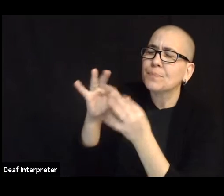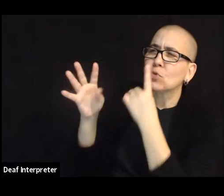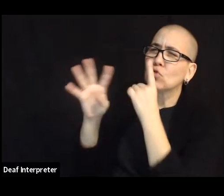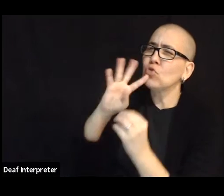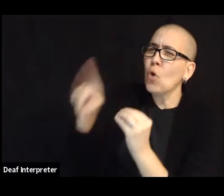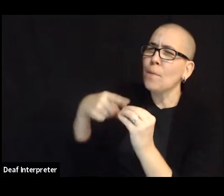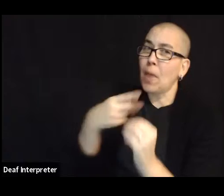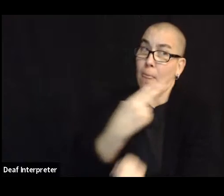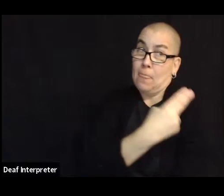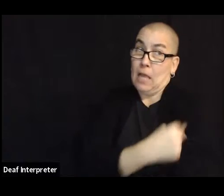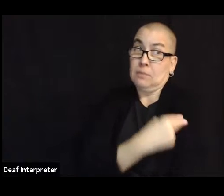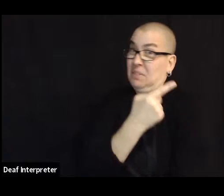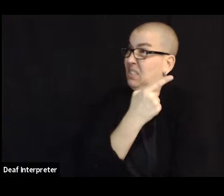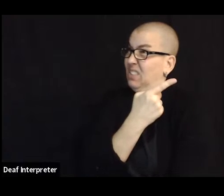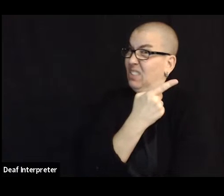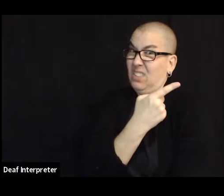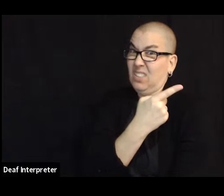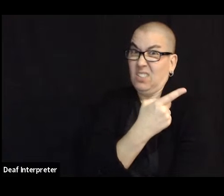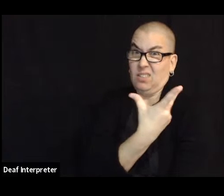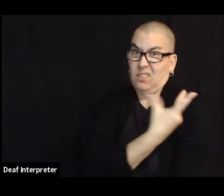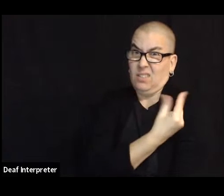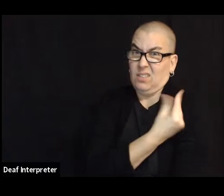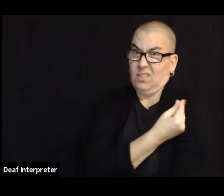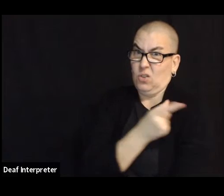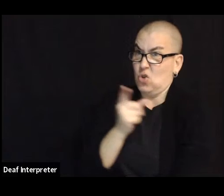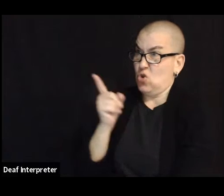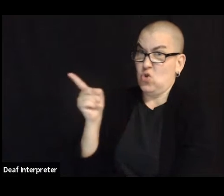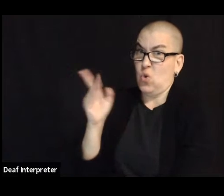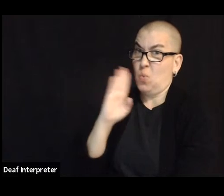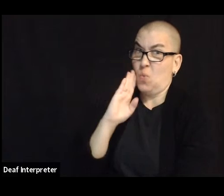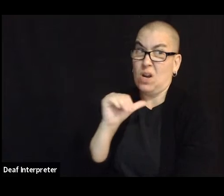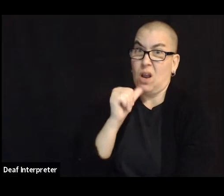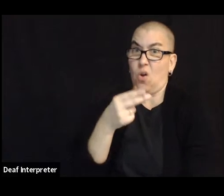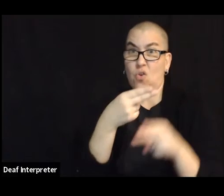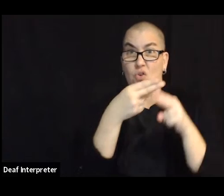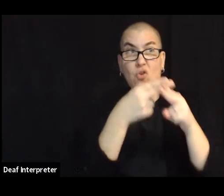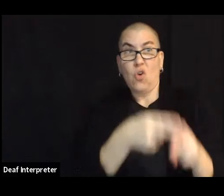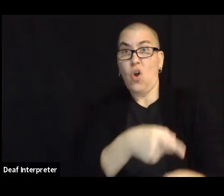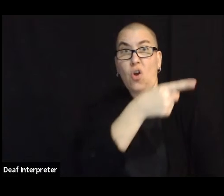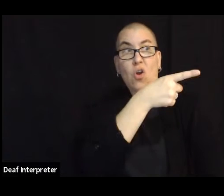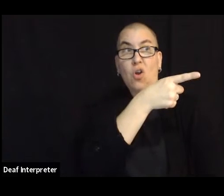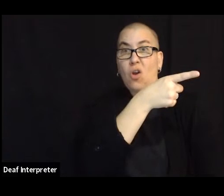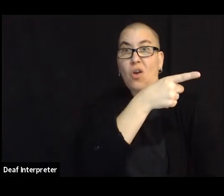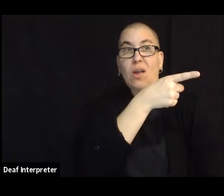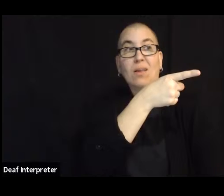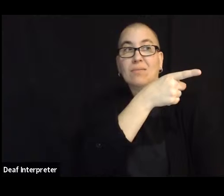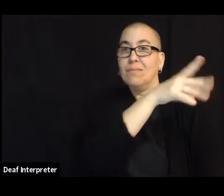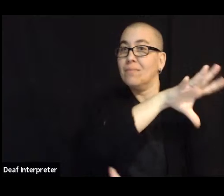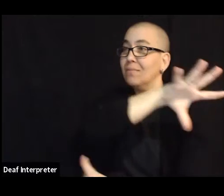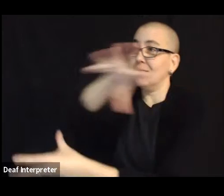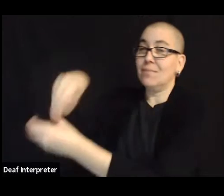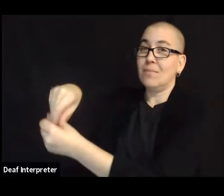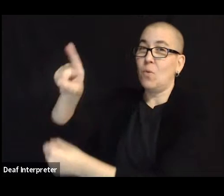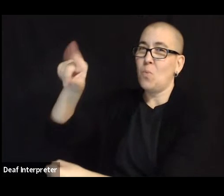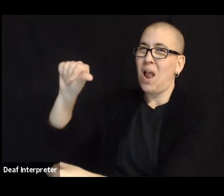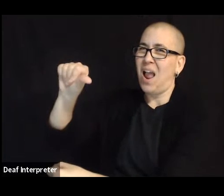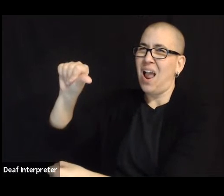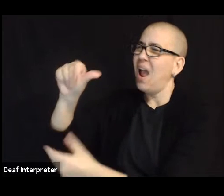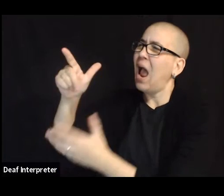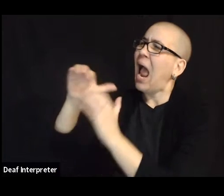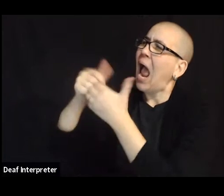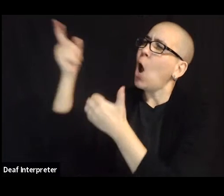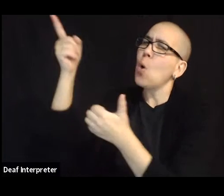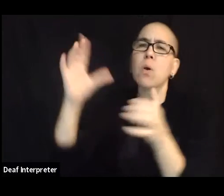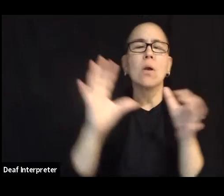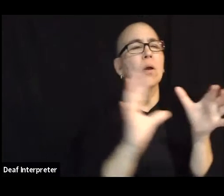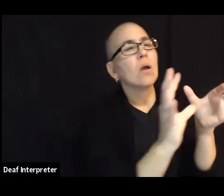would consider not to be in that 1A group, what are you saying to them? How widespread is